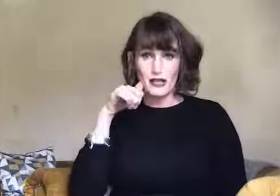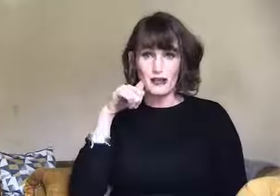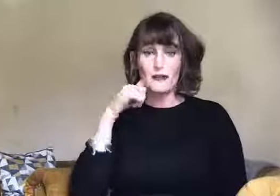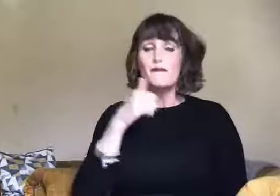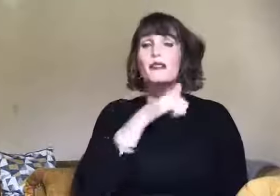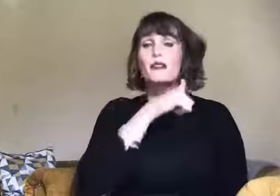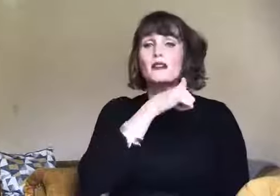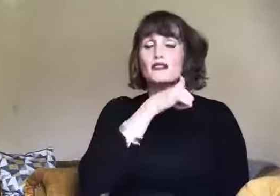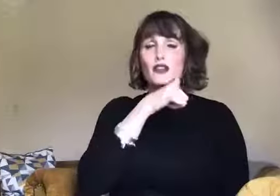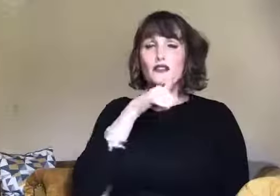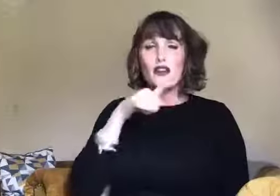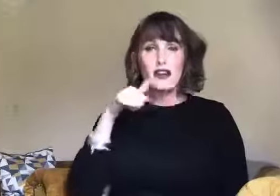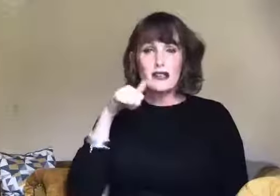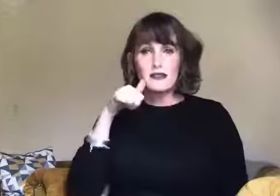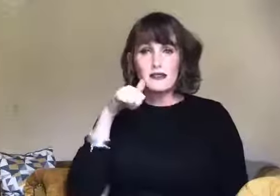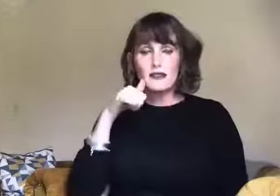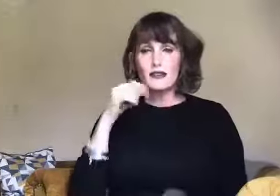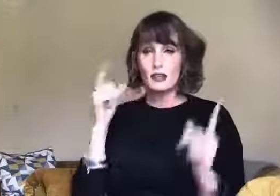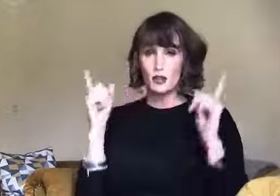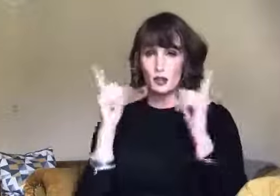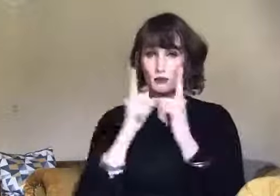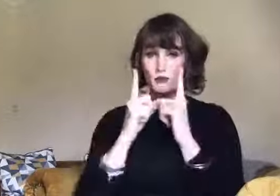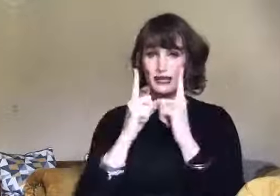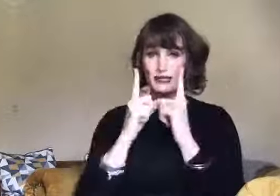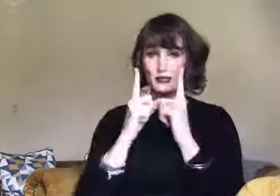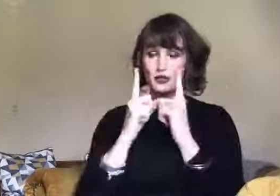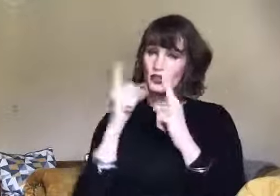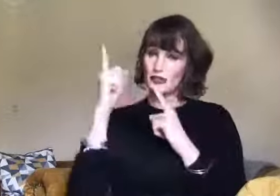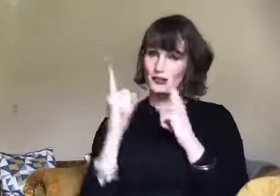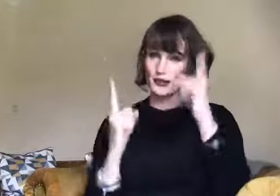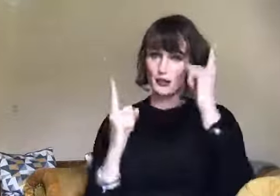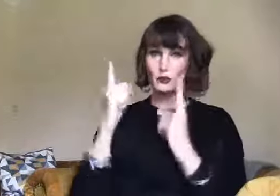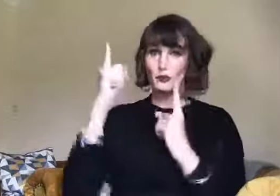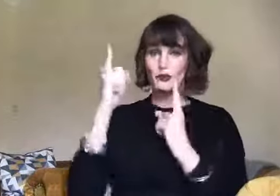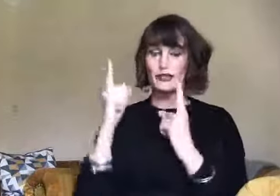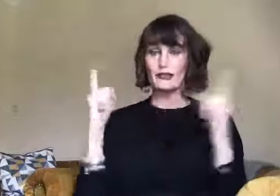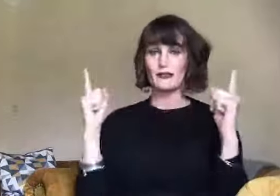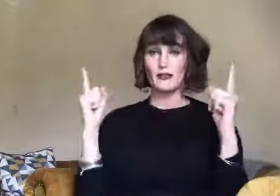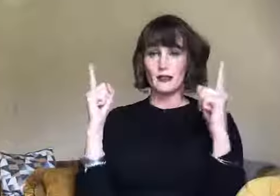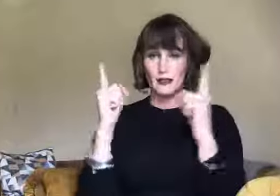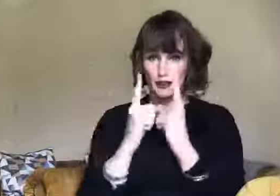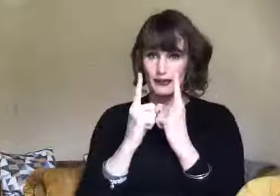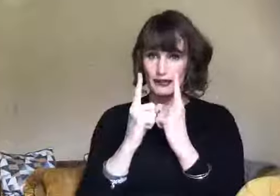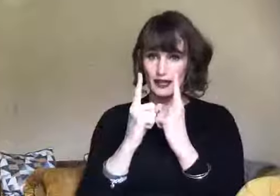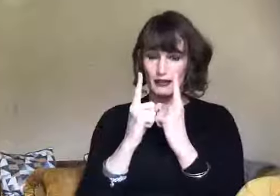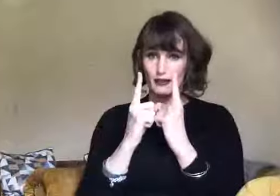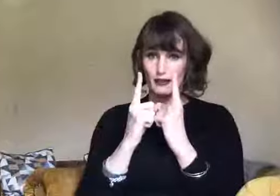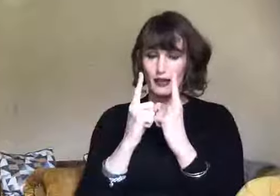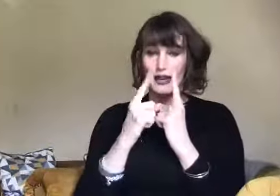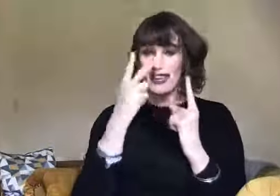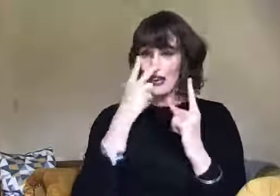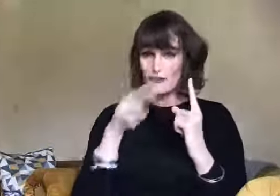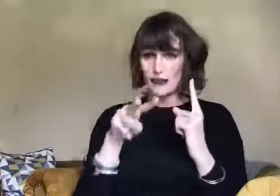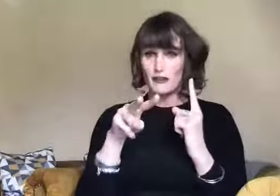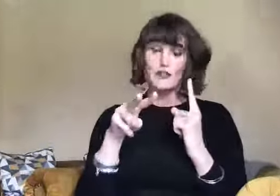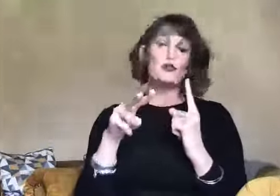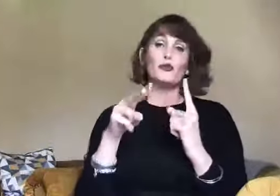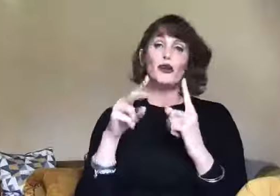chin. So nice to meet. So it's like two bodies coming together. Again, very visual, and